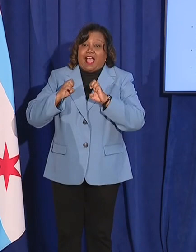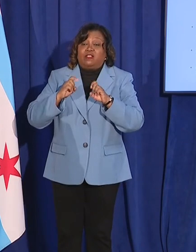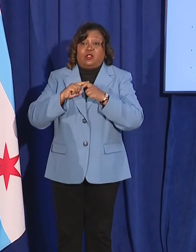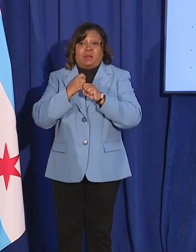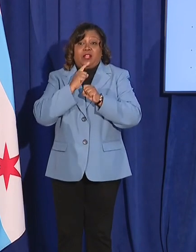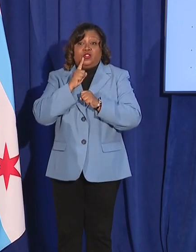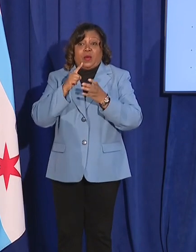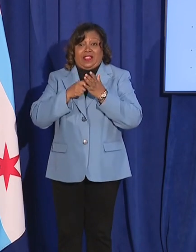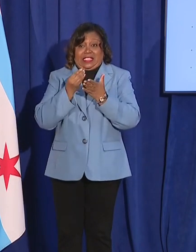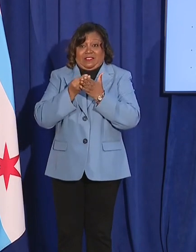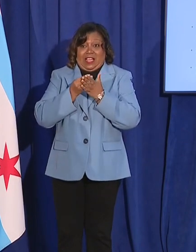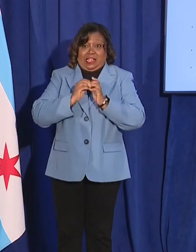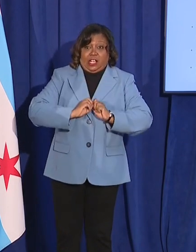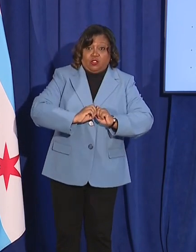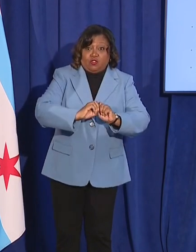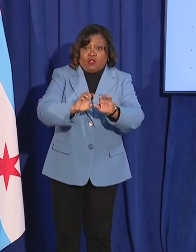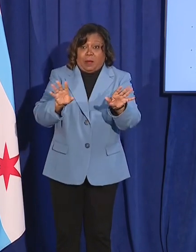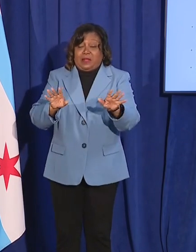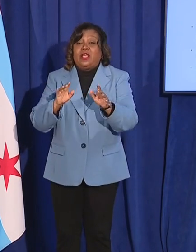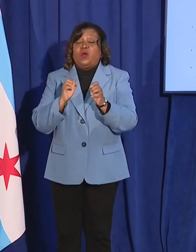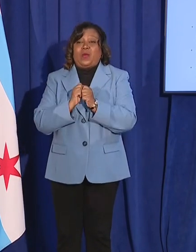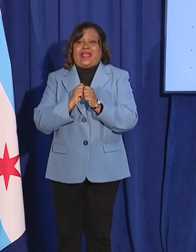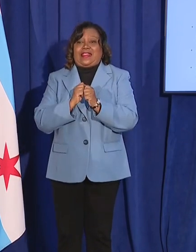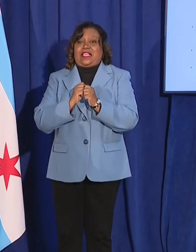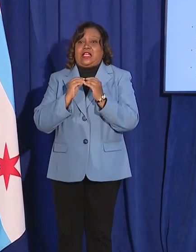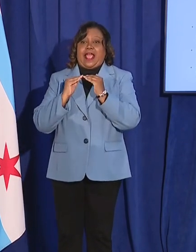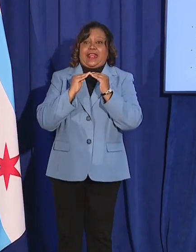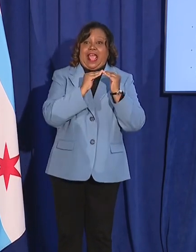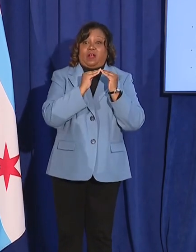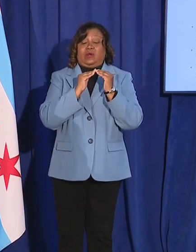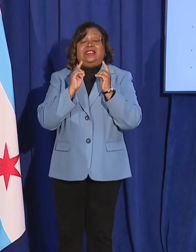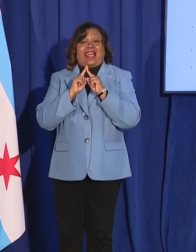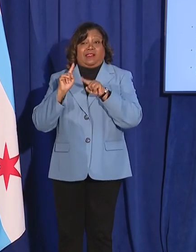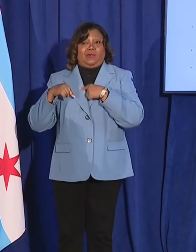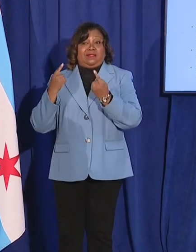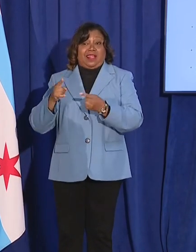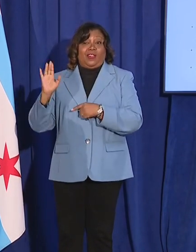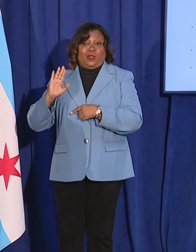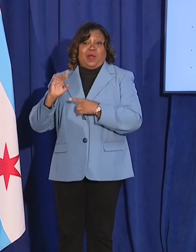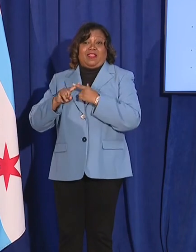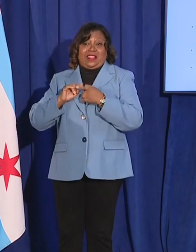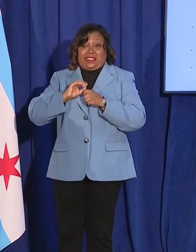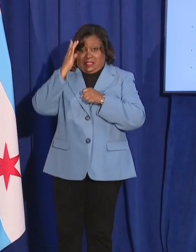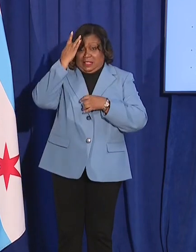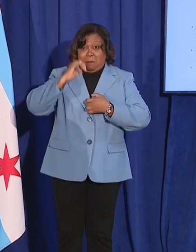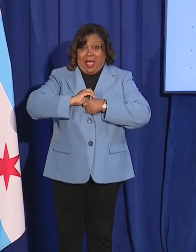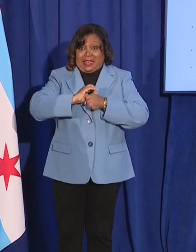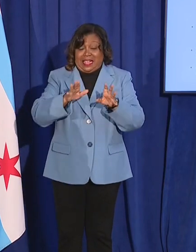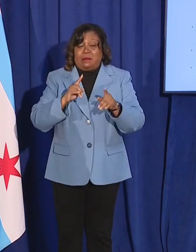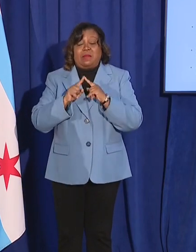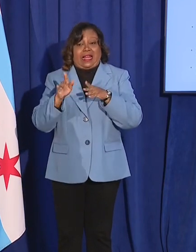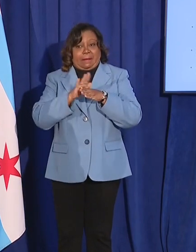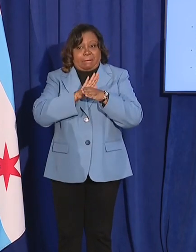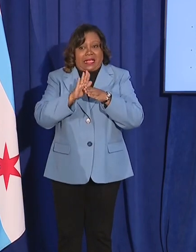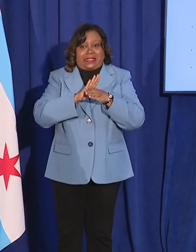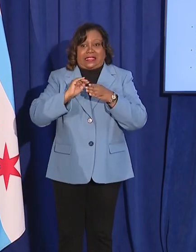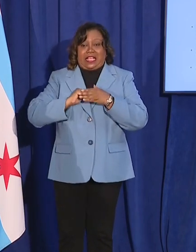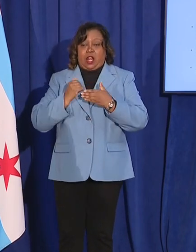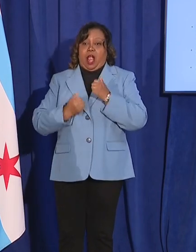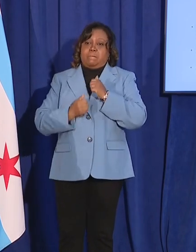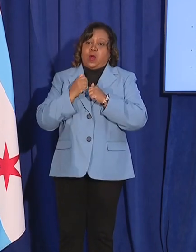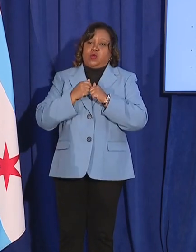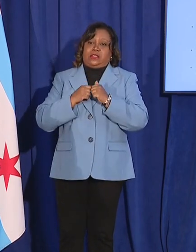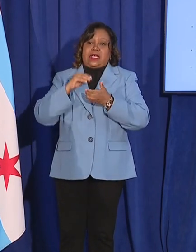to make sure this funding is distributed with an equity lens, just as we have done throughout this pandemic, meaning businesses in our